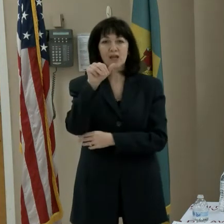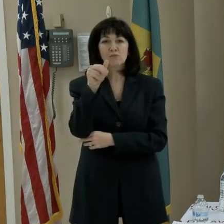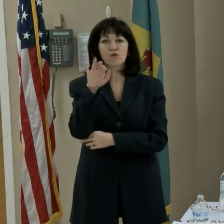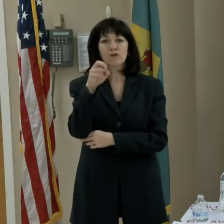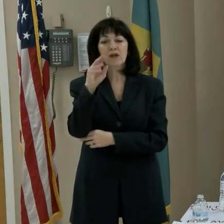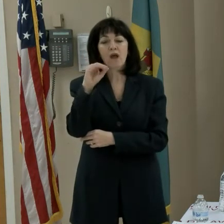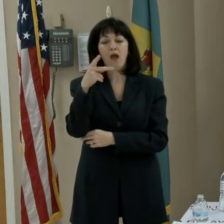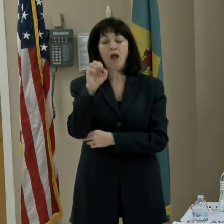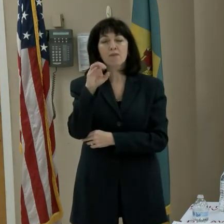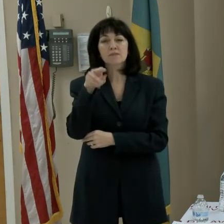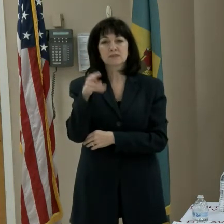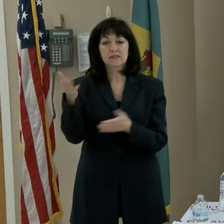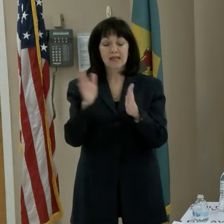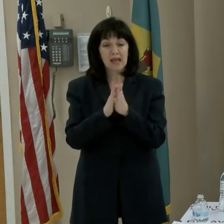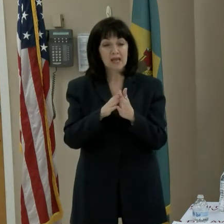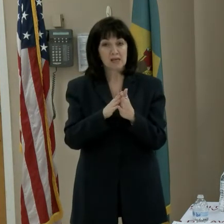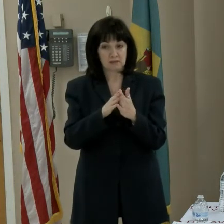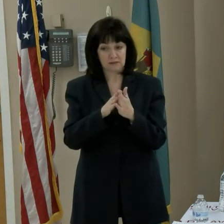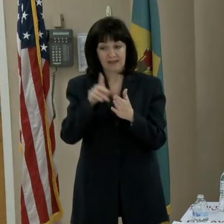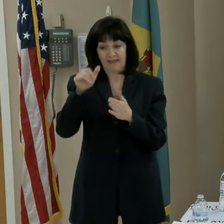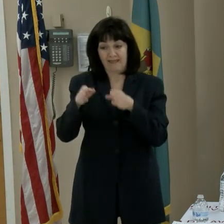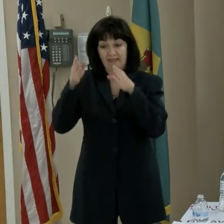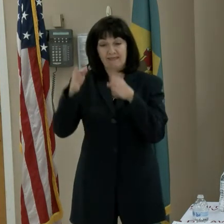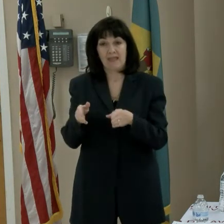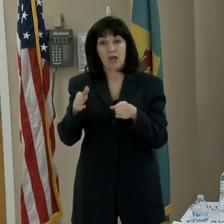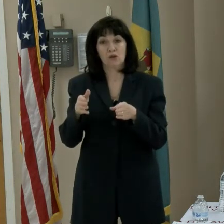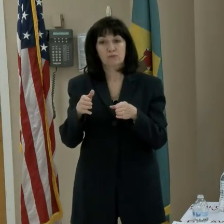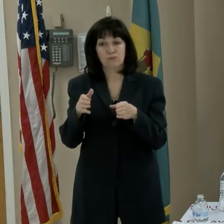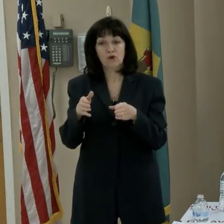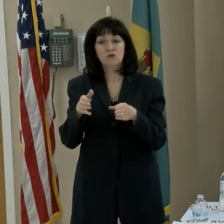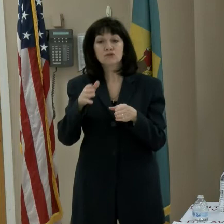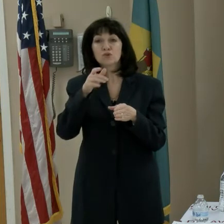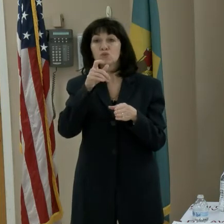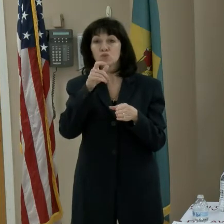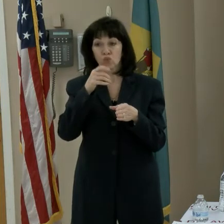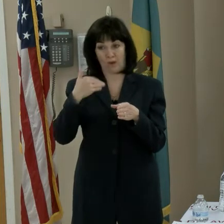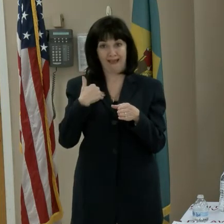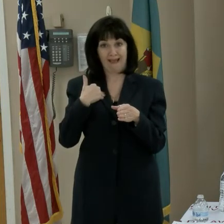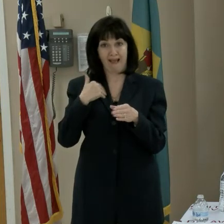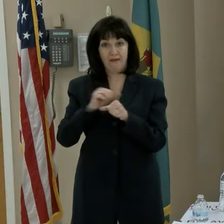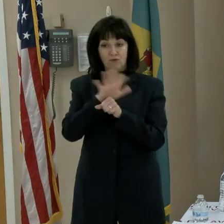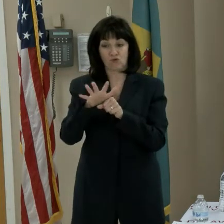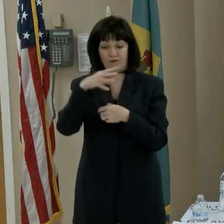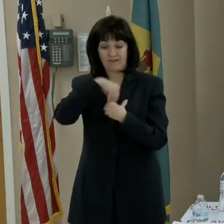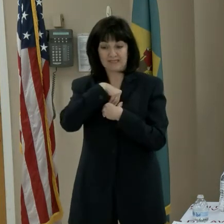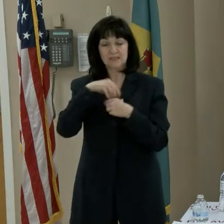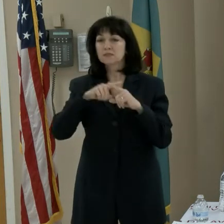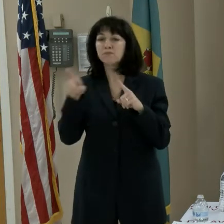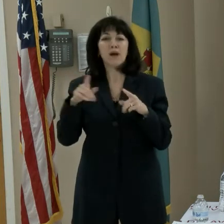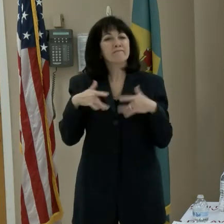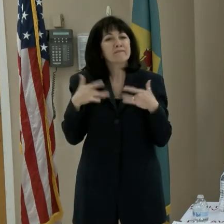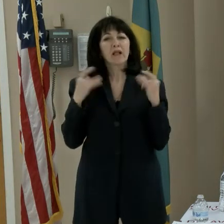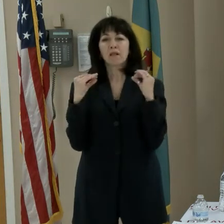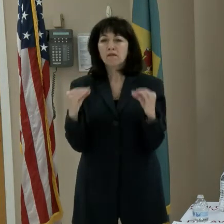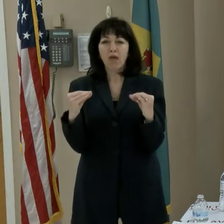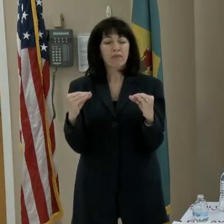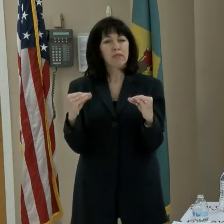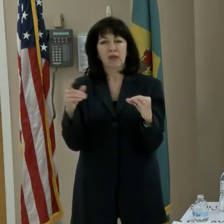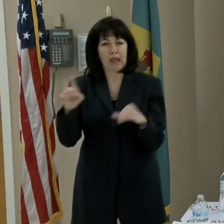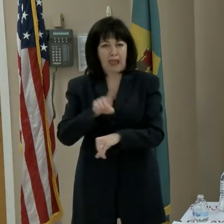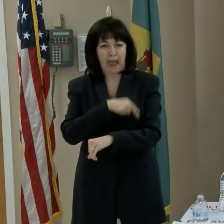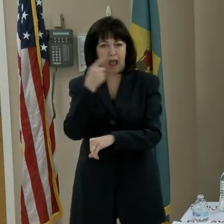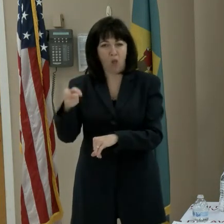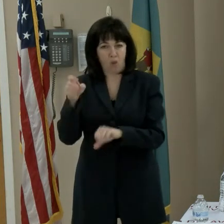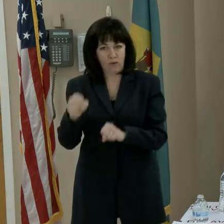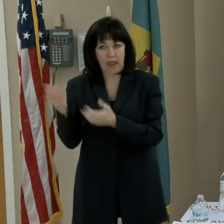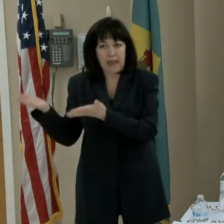long a carrier without symptoms can carry the virus, or more about kind of how the virus is transmitted. So we should definitely talk about the course of